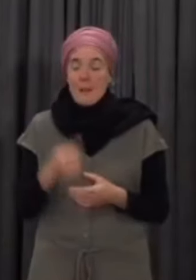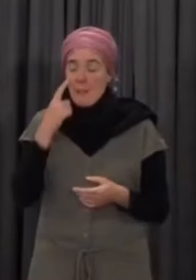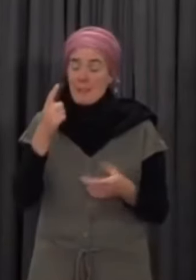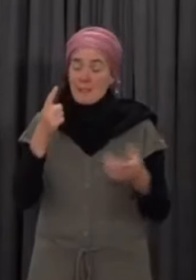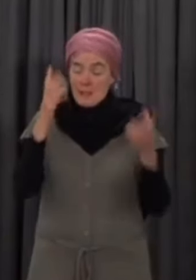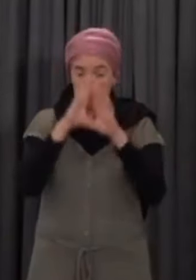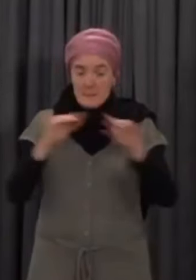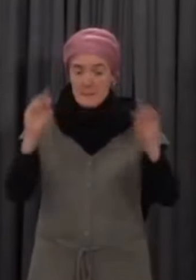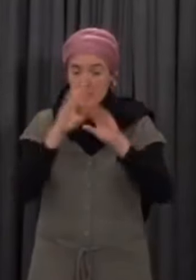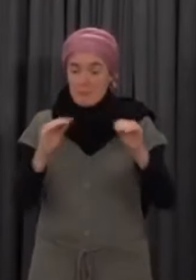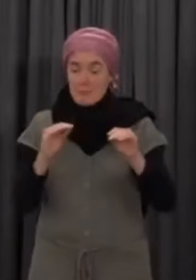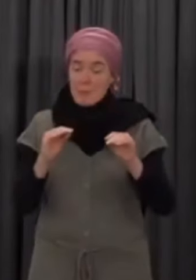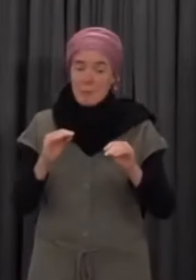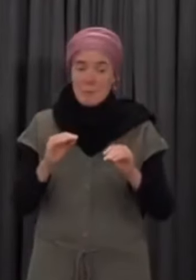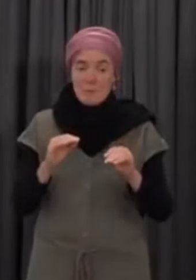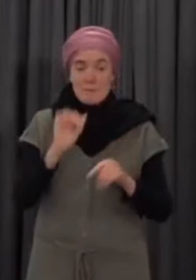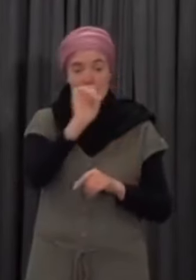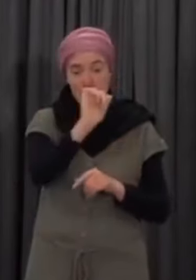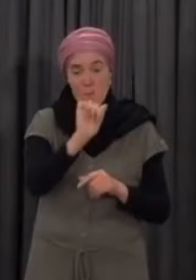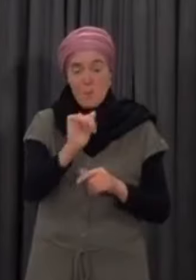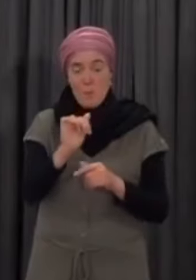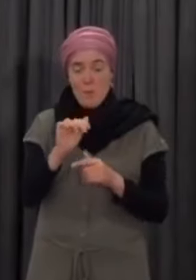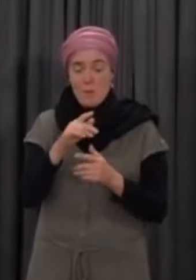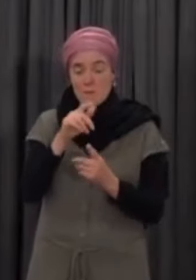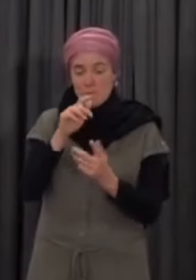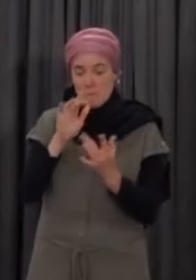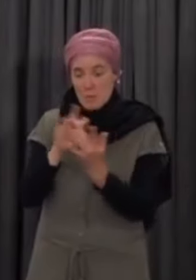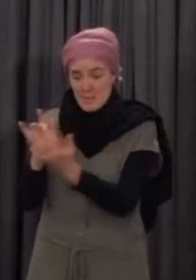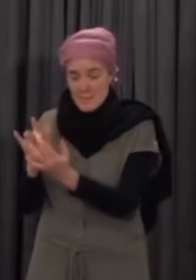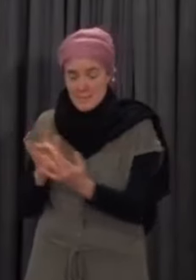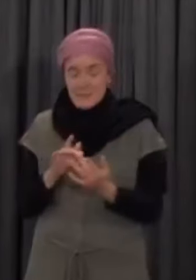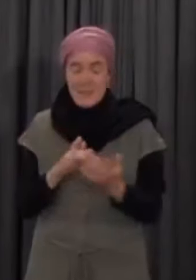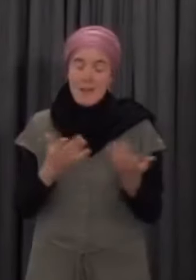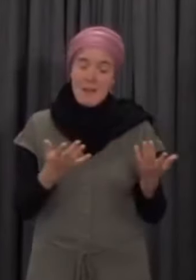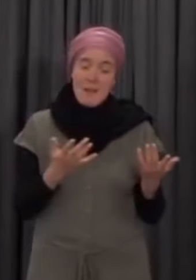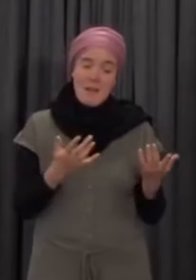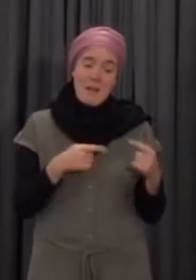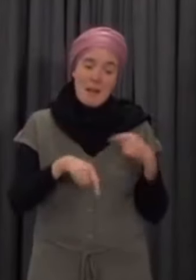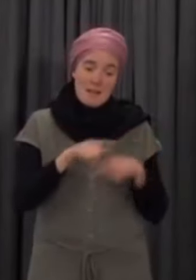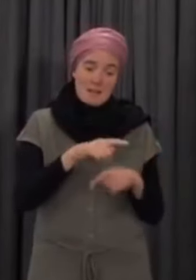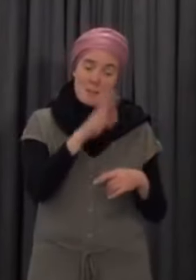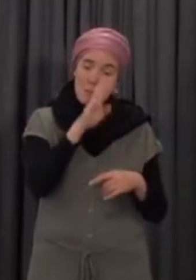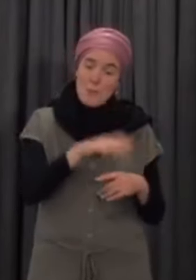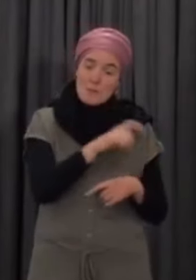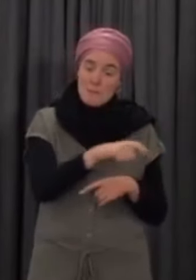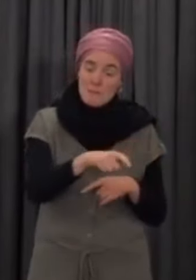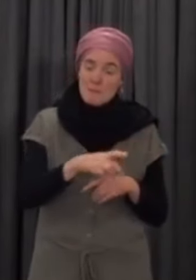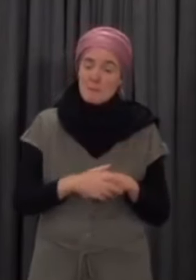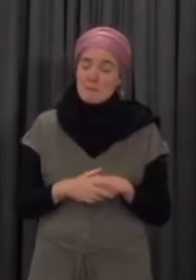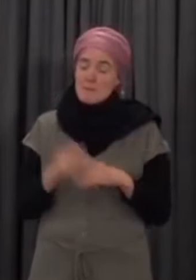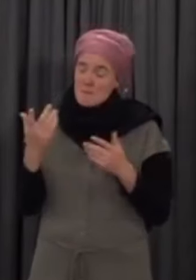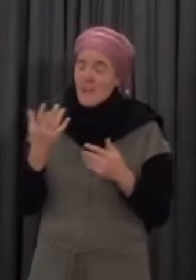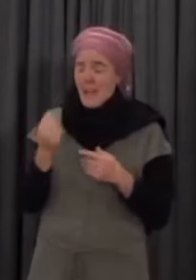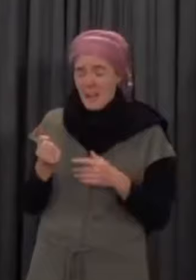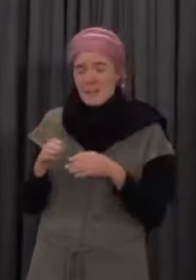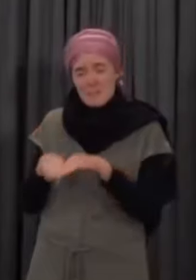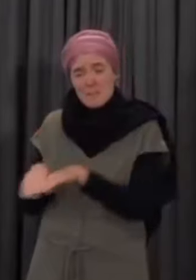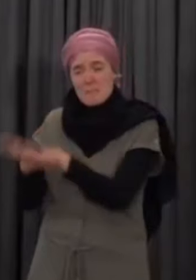there is a UK-wide approach. We are all heading in the same direction, and we're all doing it at the same sort of